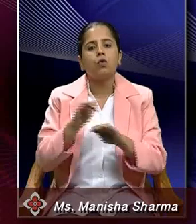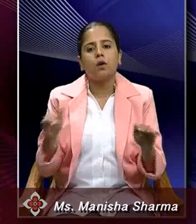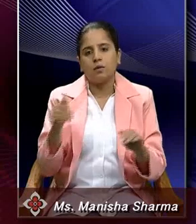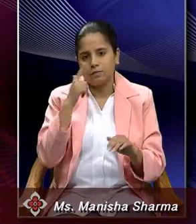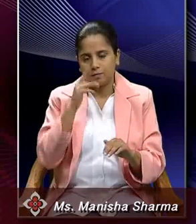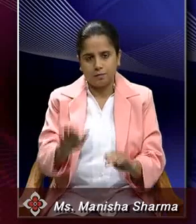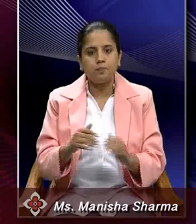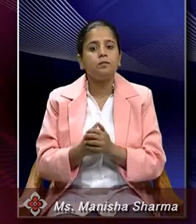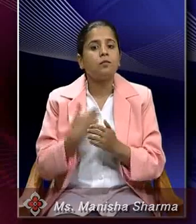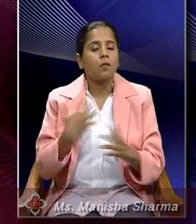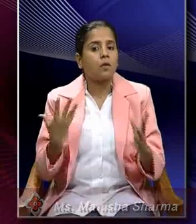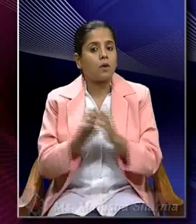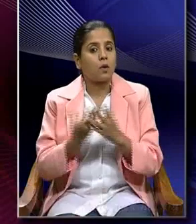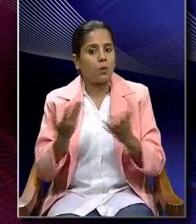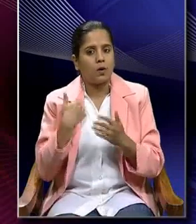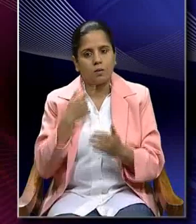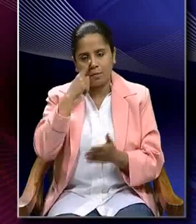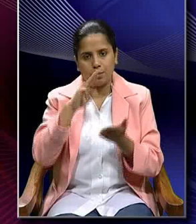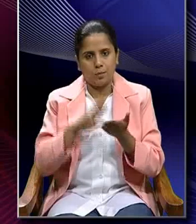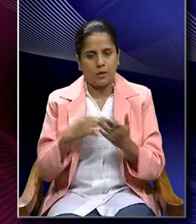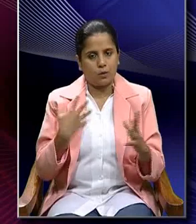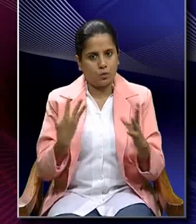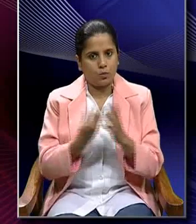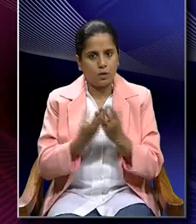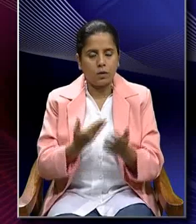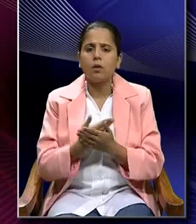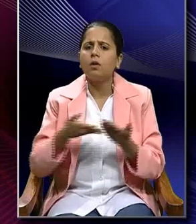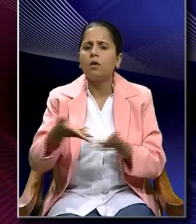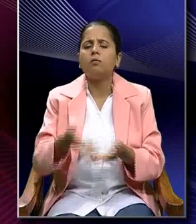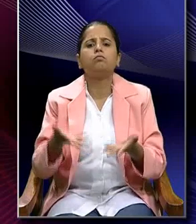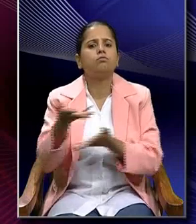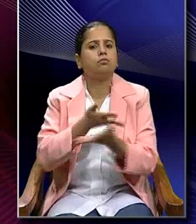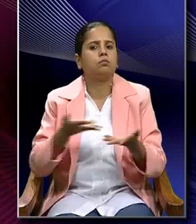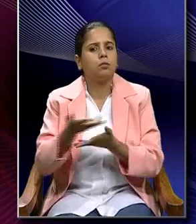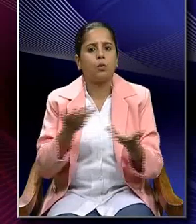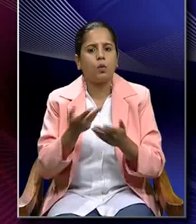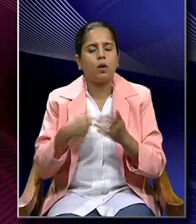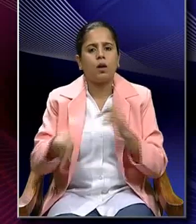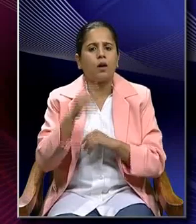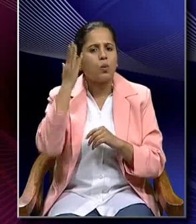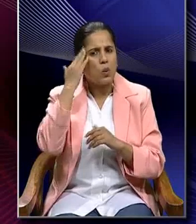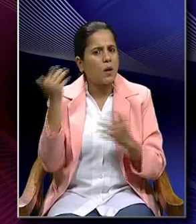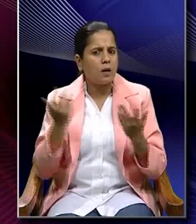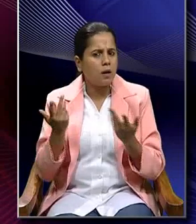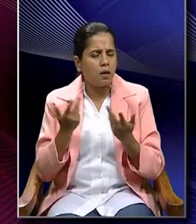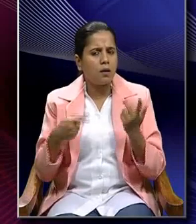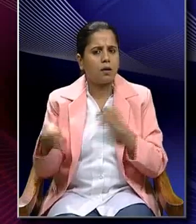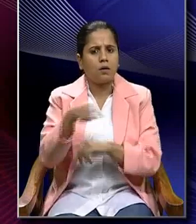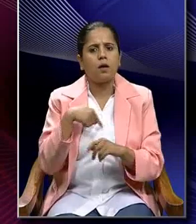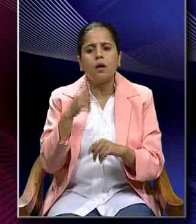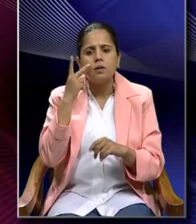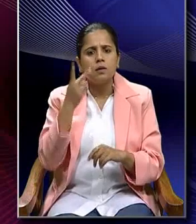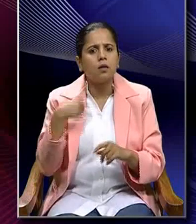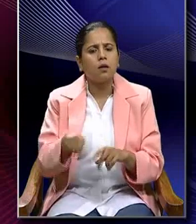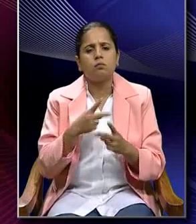am accompanied by Manisha Sharma, and we are discussing about why is it that there is